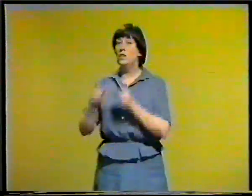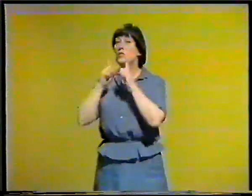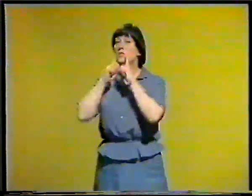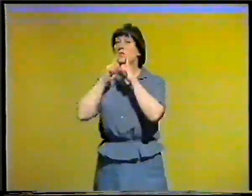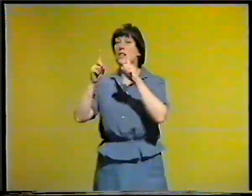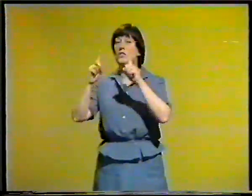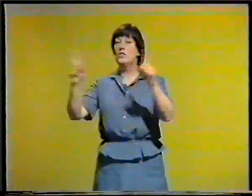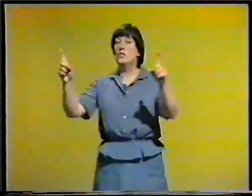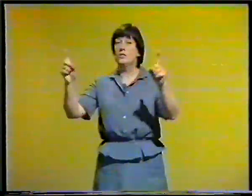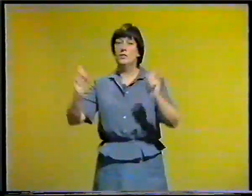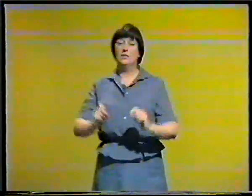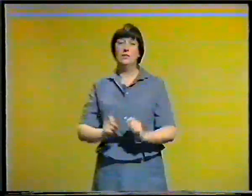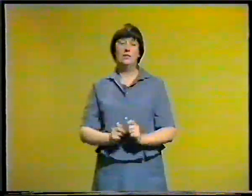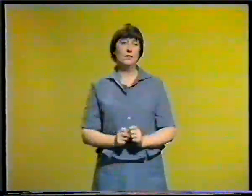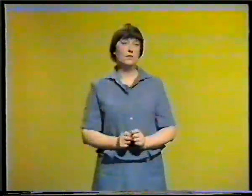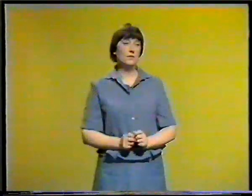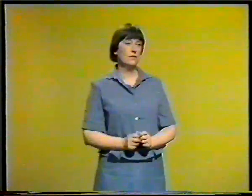To teach,